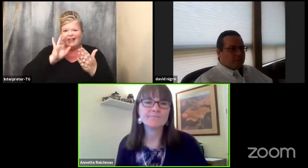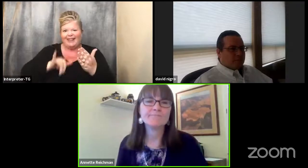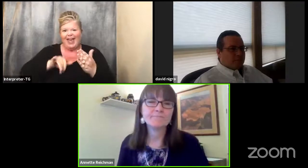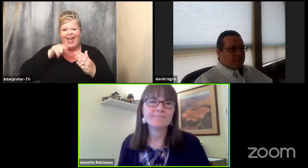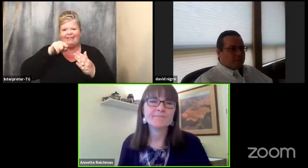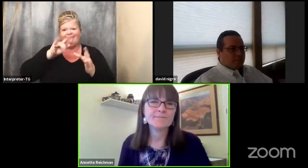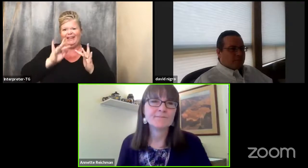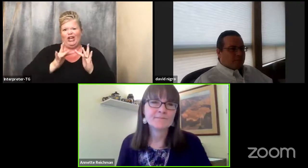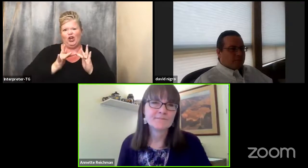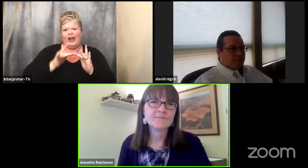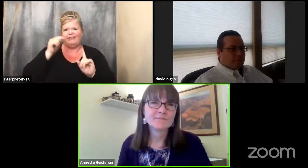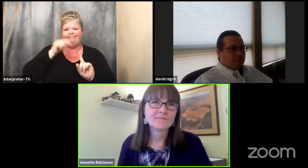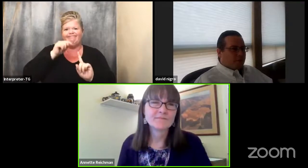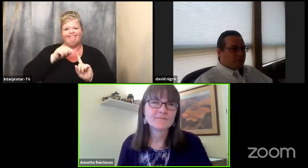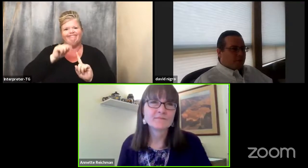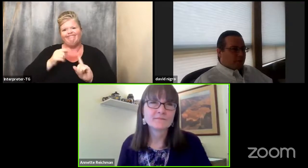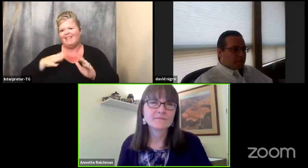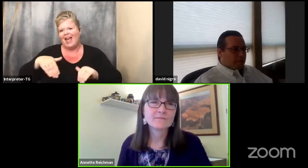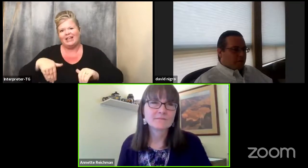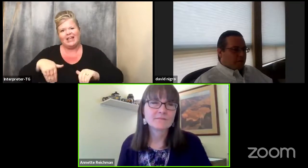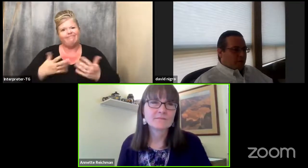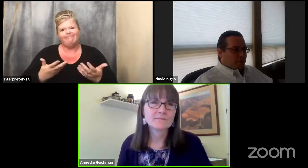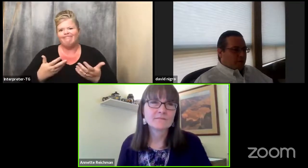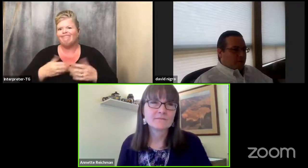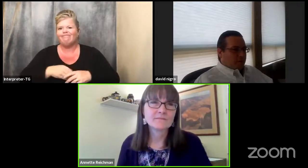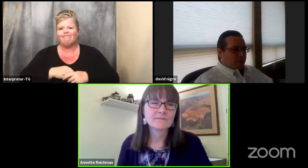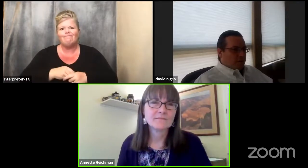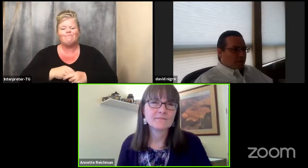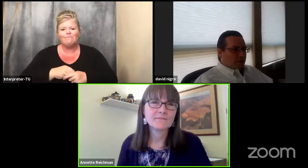issue. Okay.